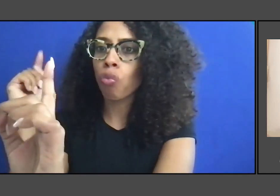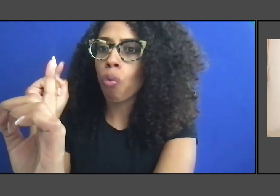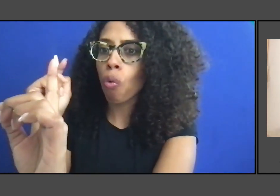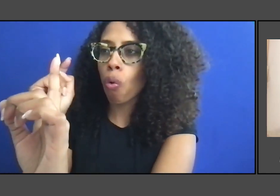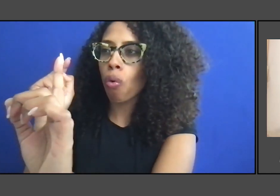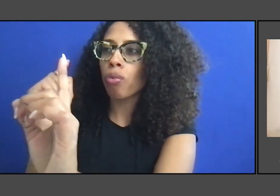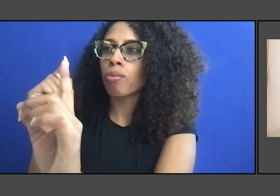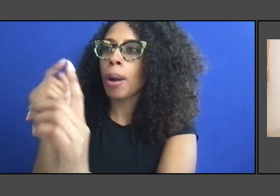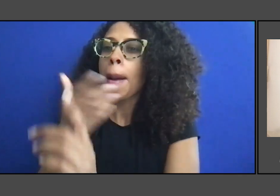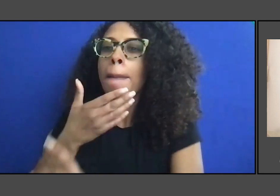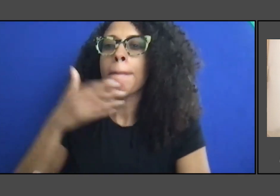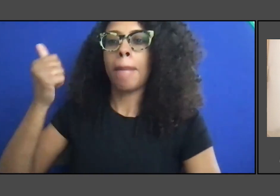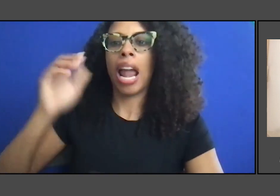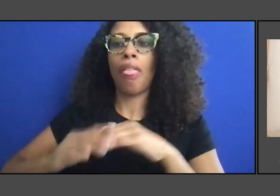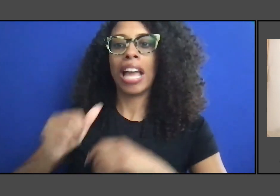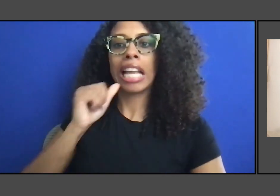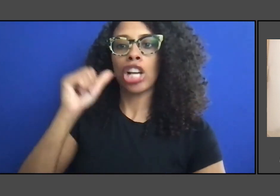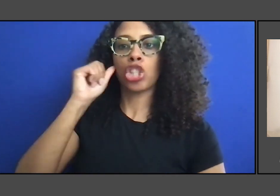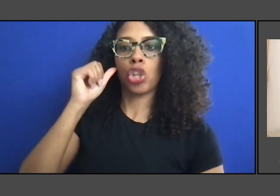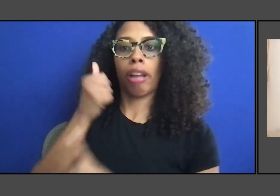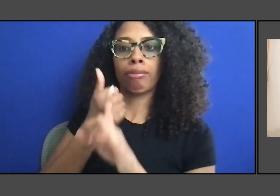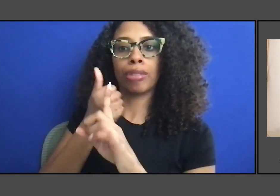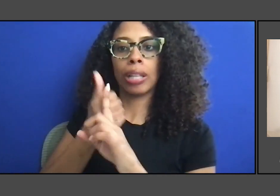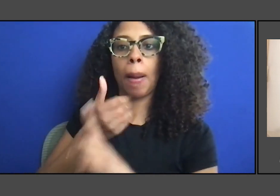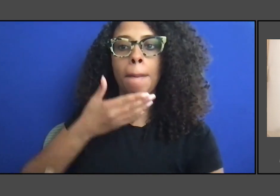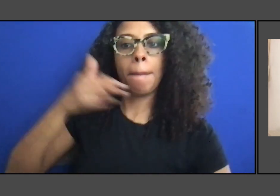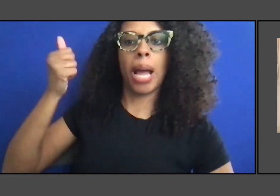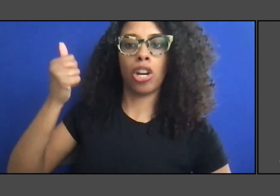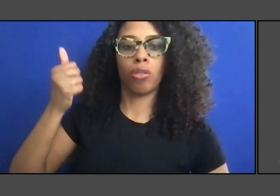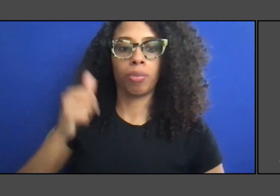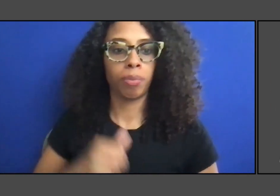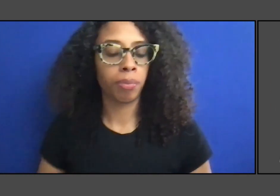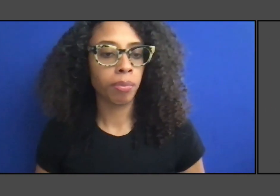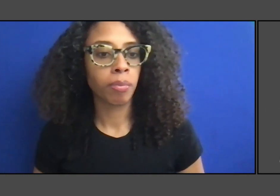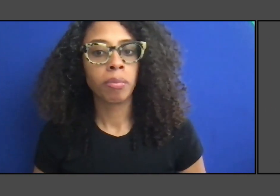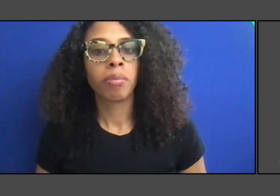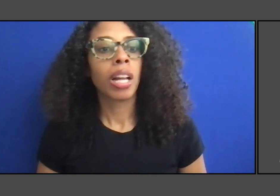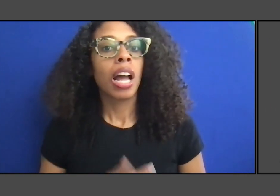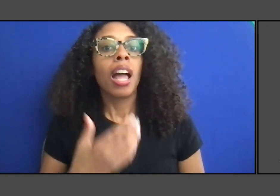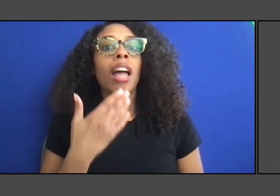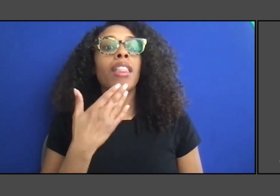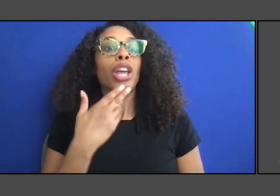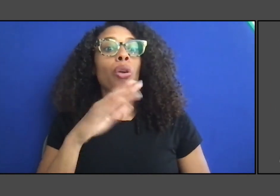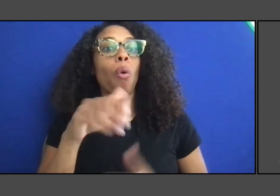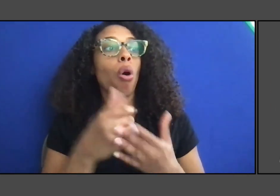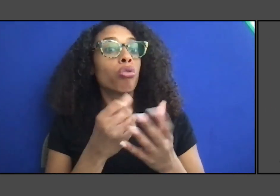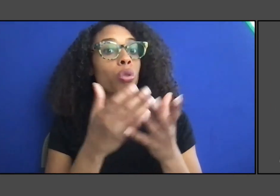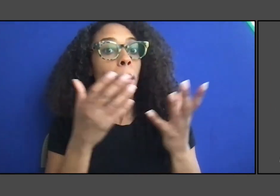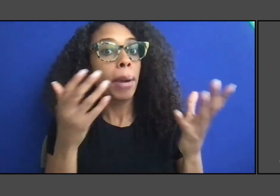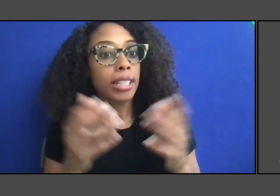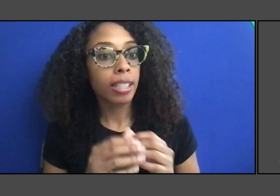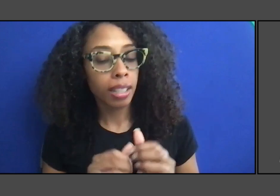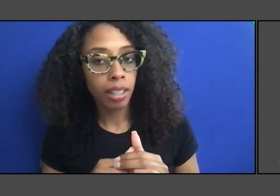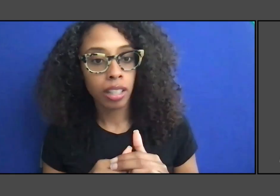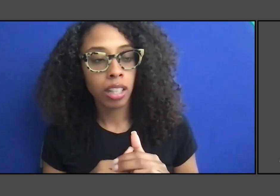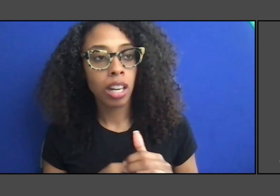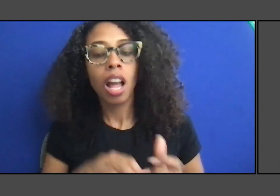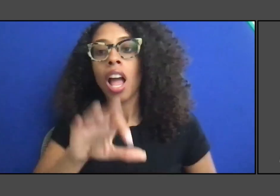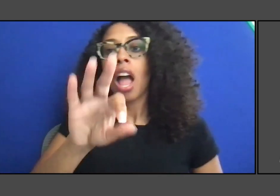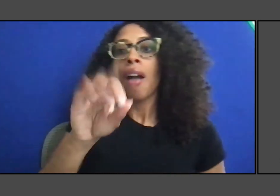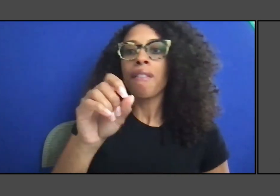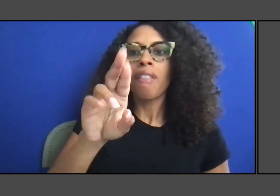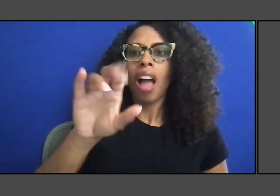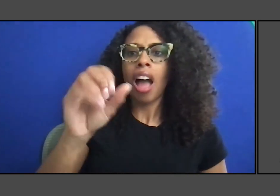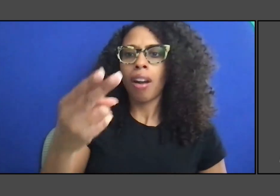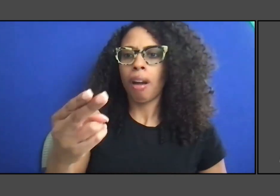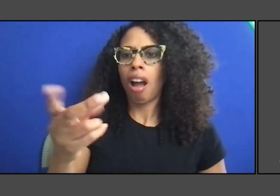were yesterday. Mm, mm, mm. Thank you all so much. Farah, if we could stay with you for a minute, can